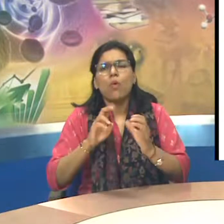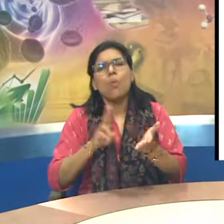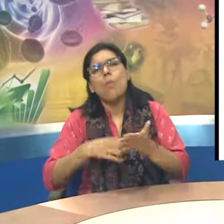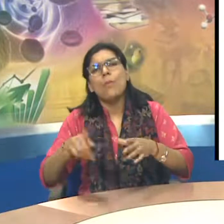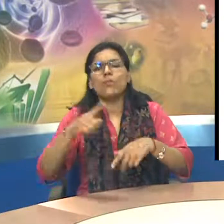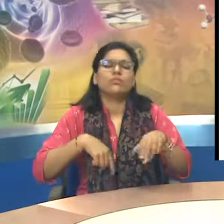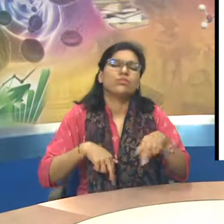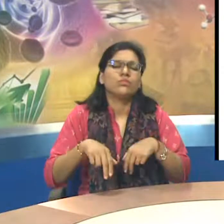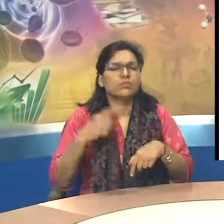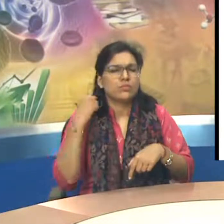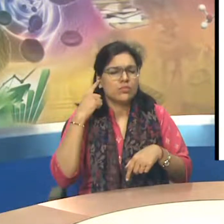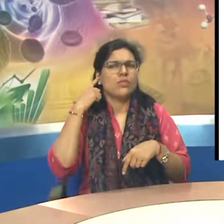through which